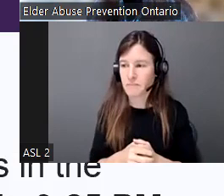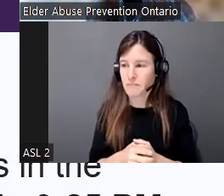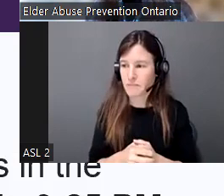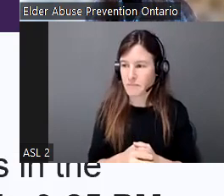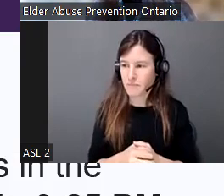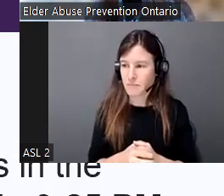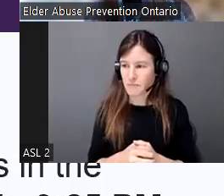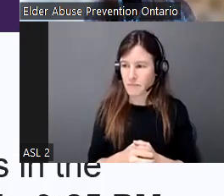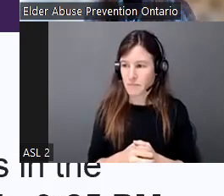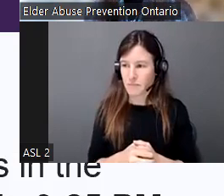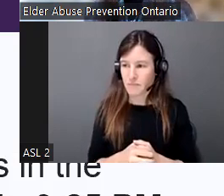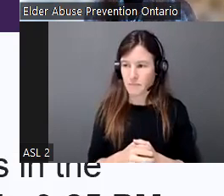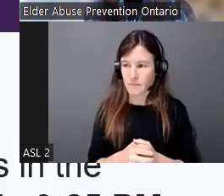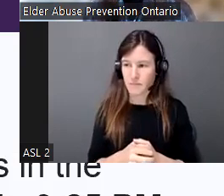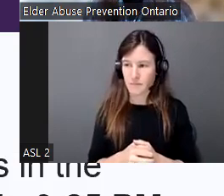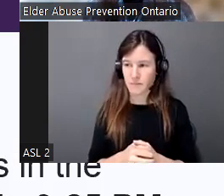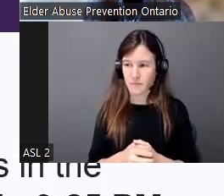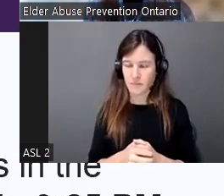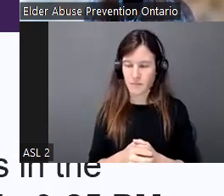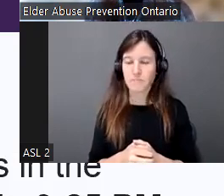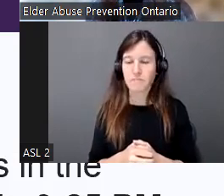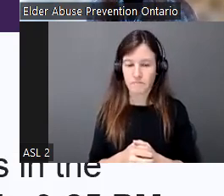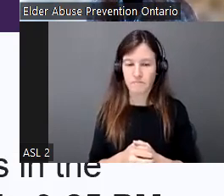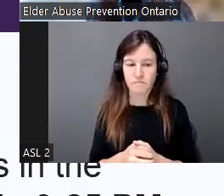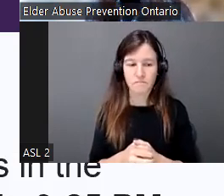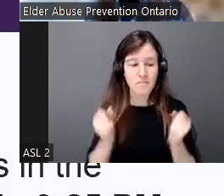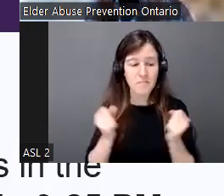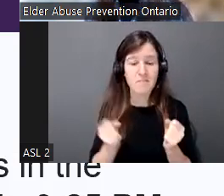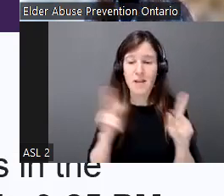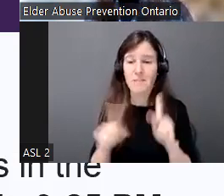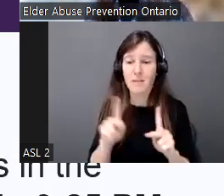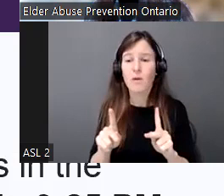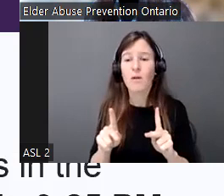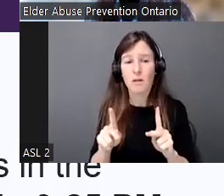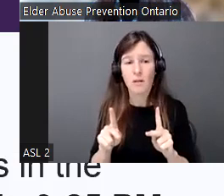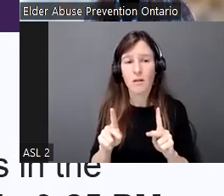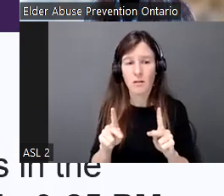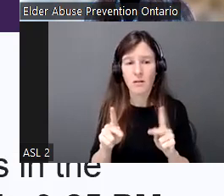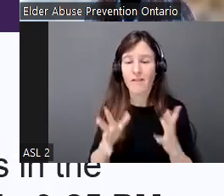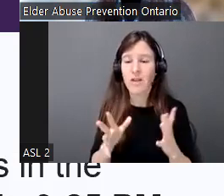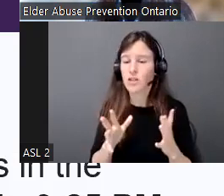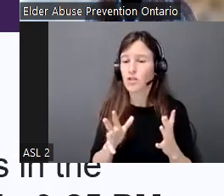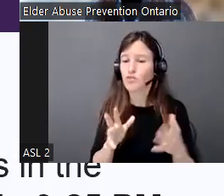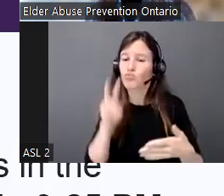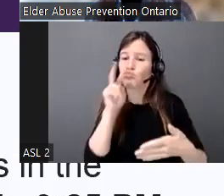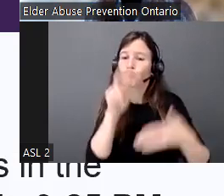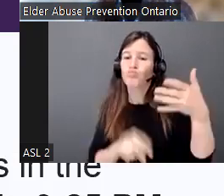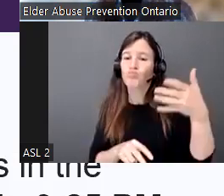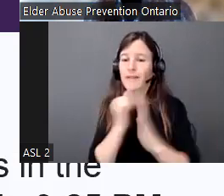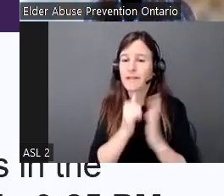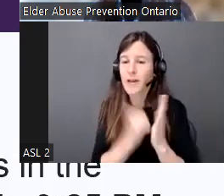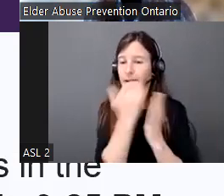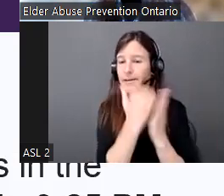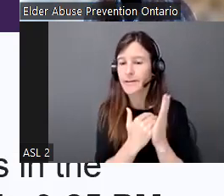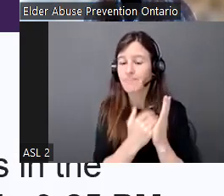And also just want to say that many people have looked at the program, but we do have 2 concurrent sessions today.